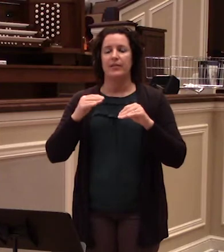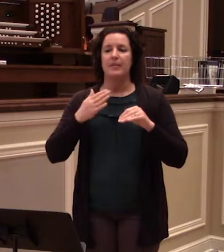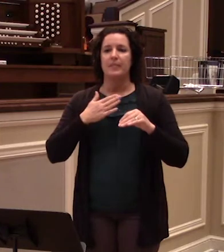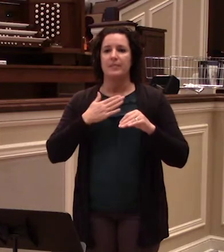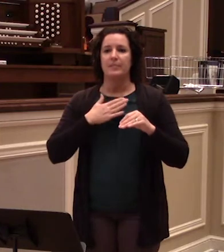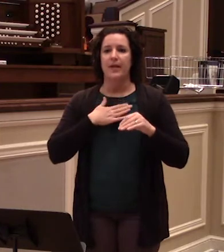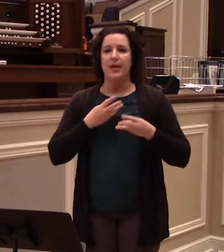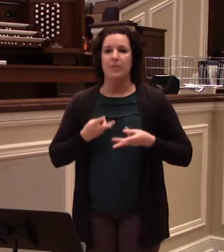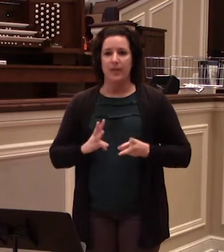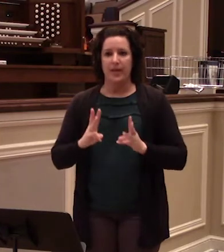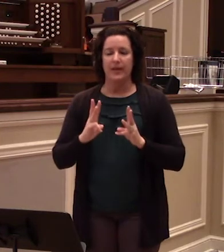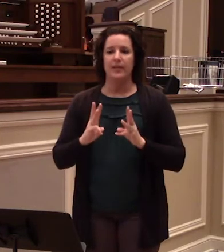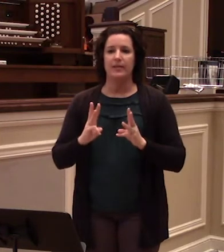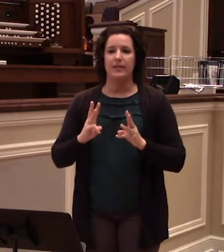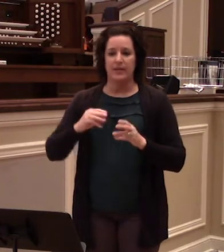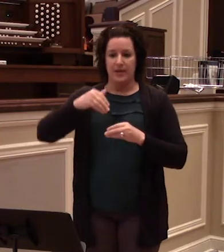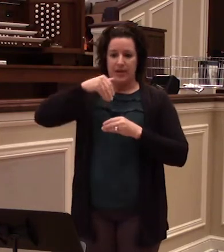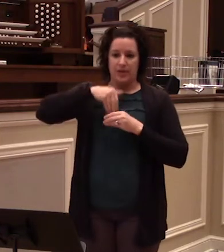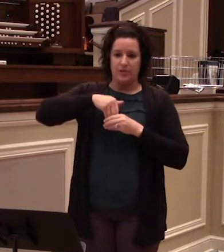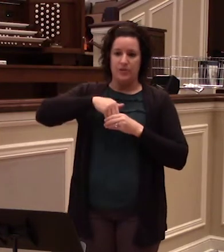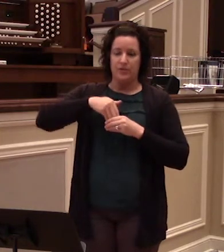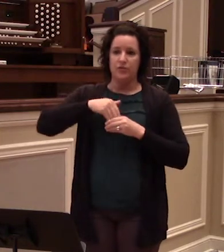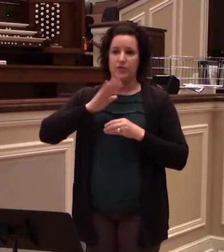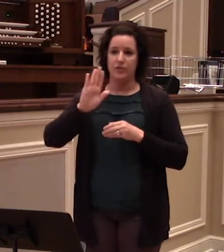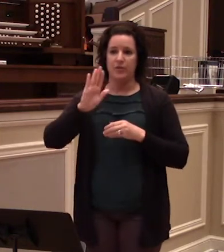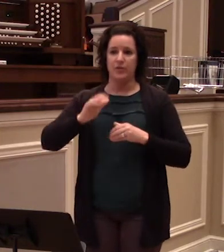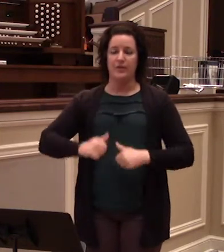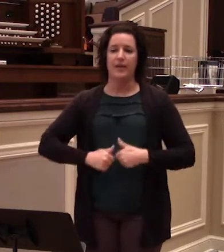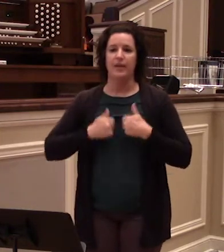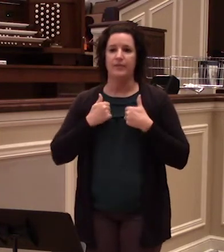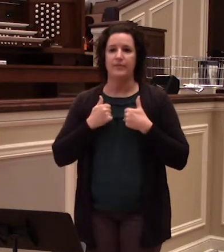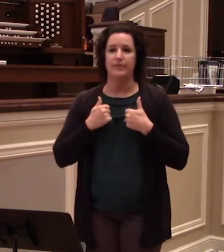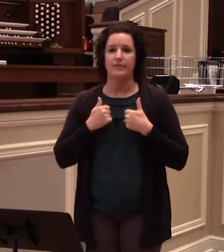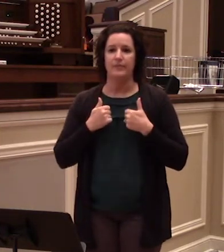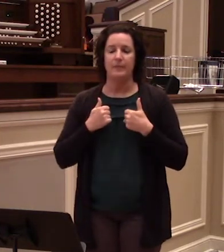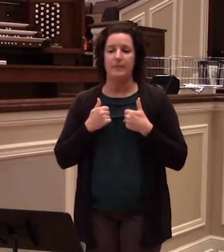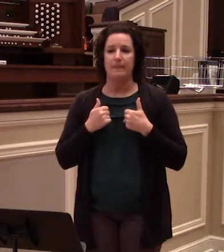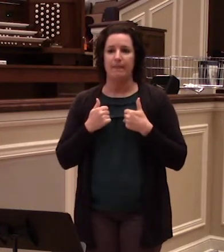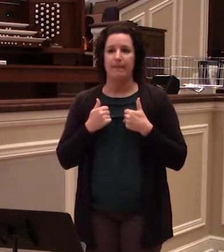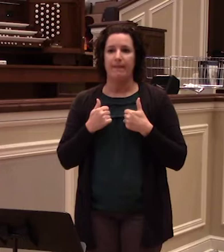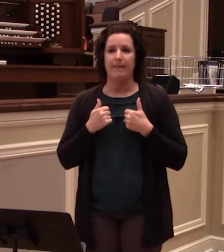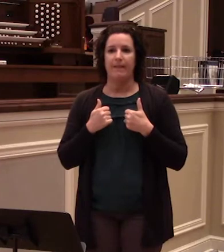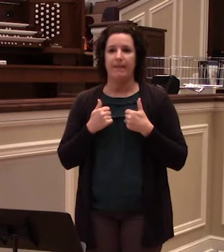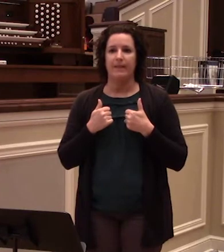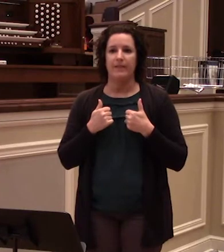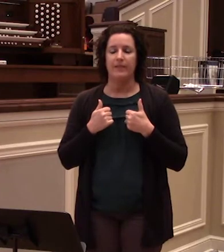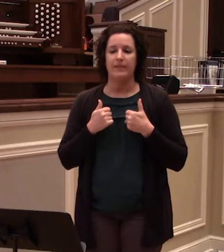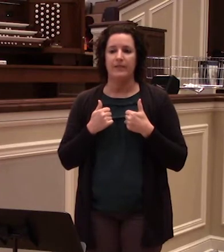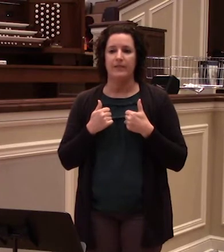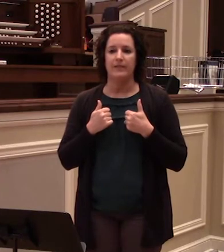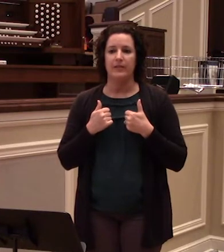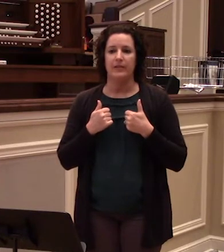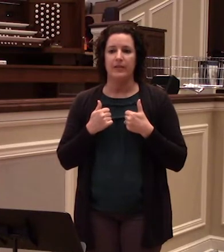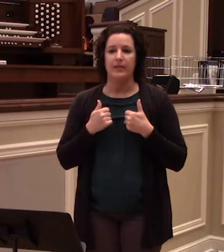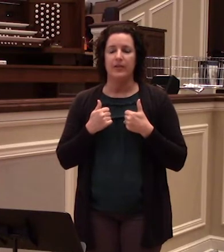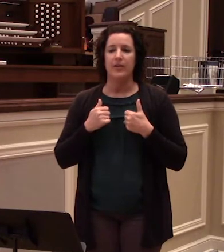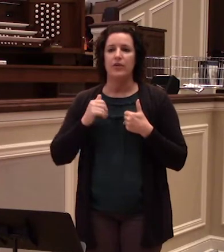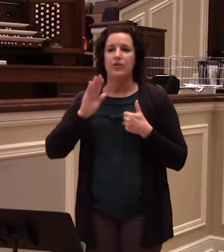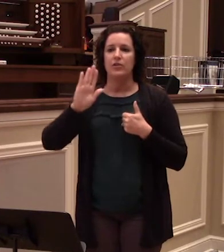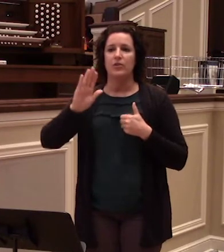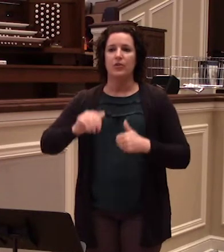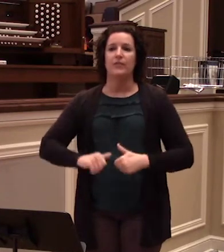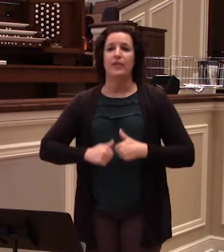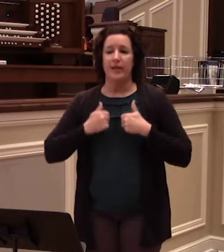will nourish and enliven your life as a life characterized by